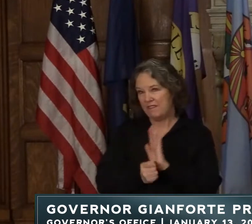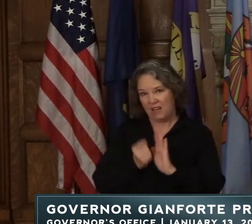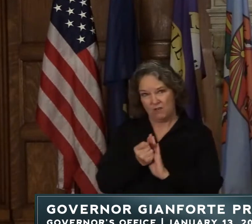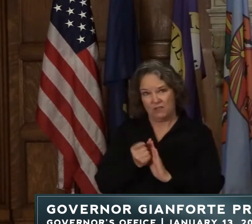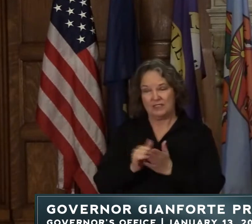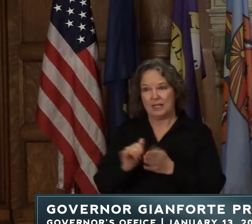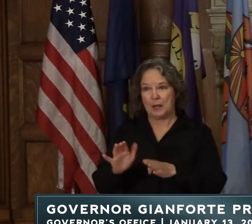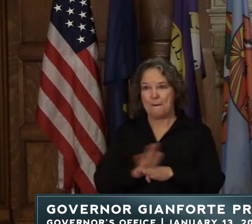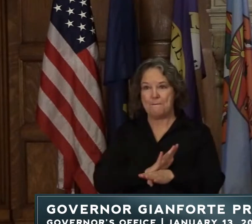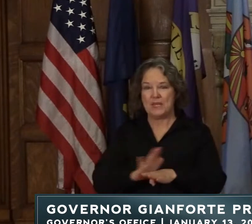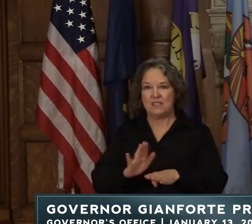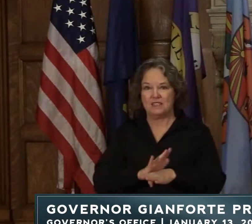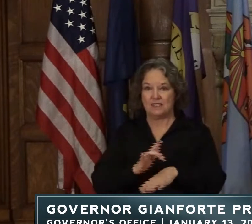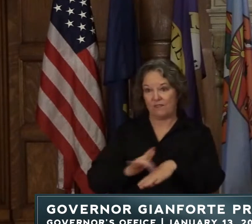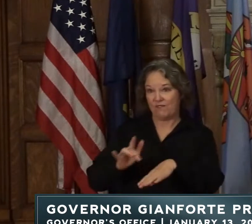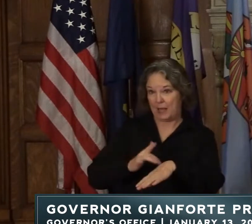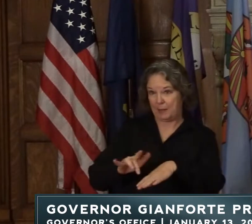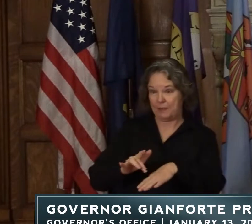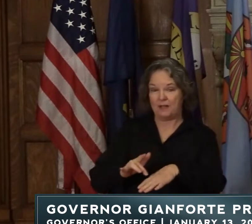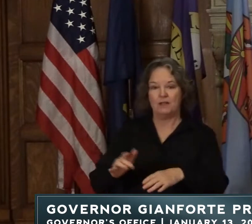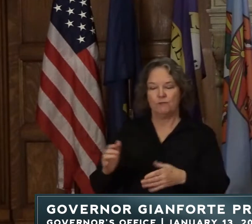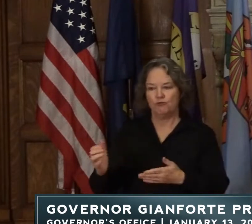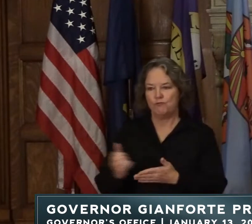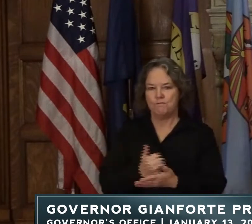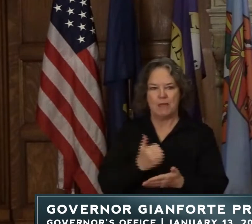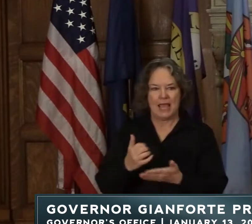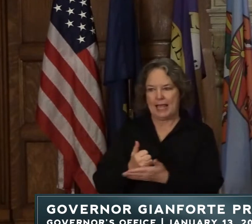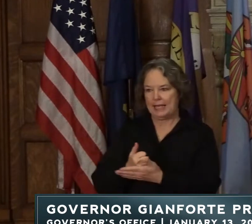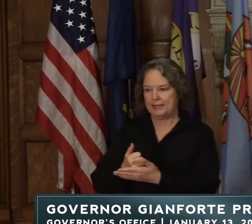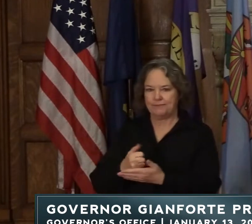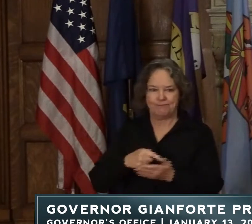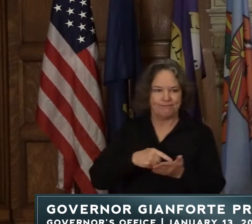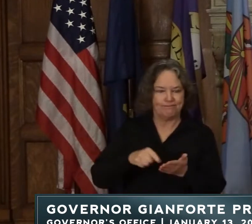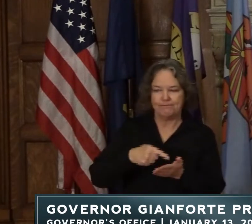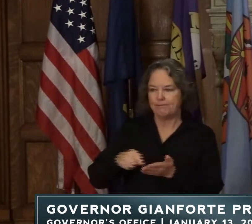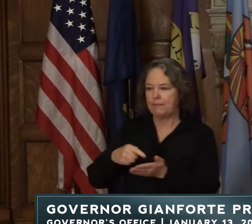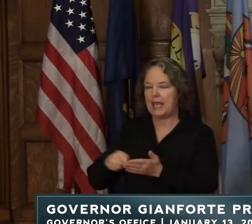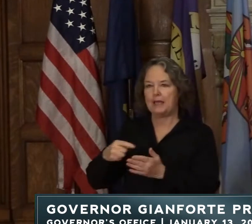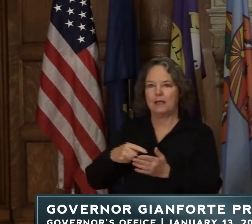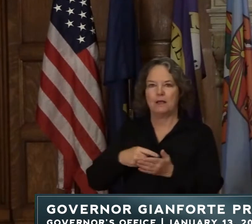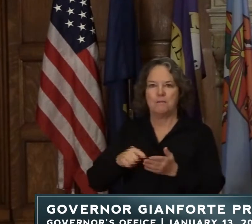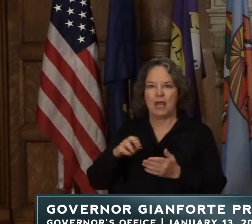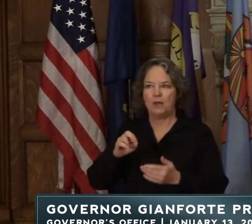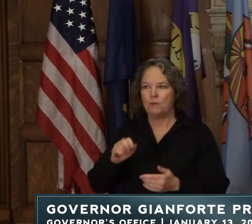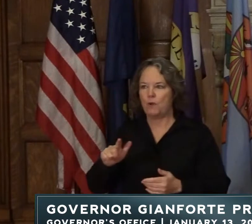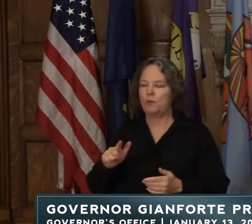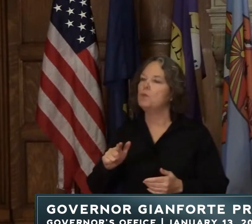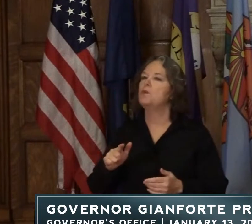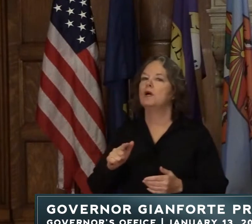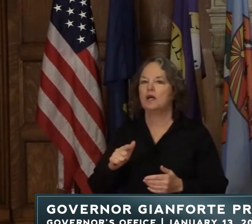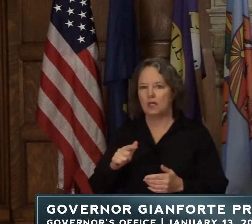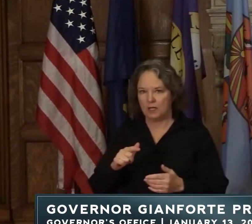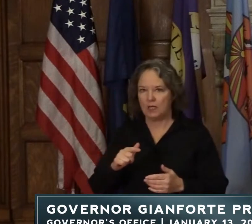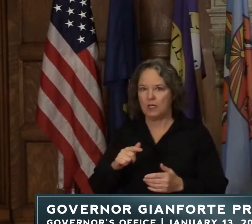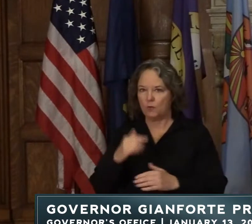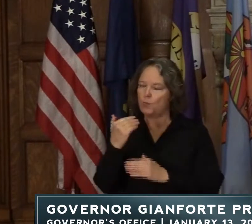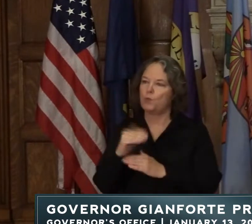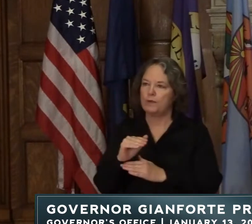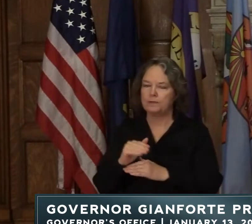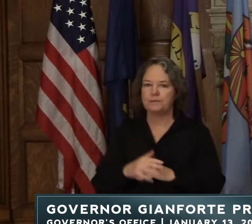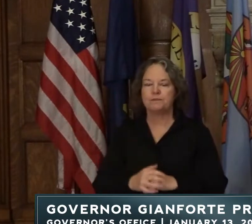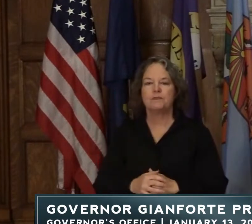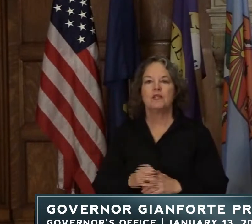business has available in order for them to make their monthly payments and payroll is severely restricted. And so